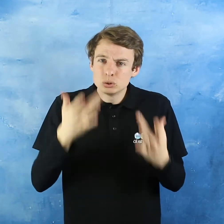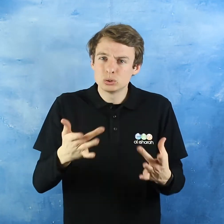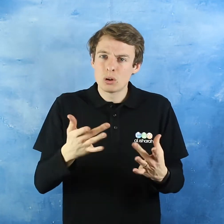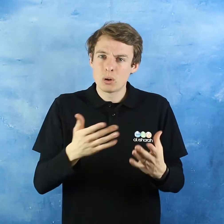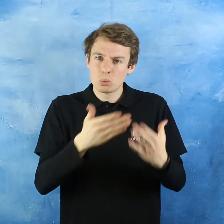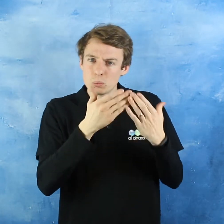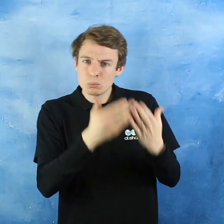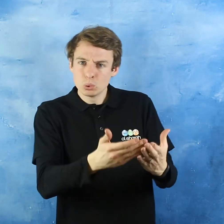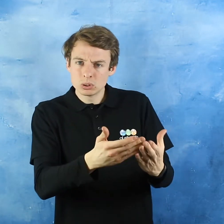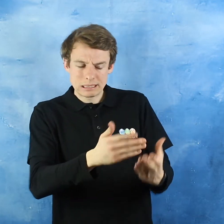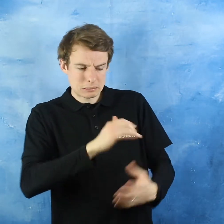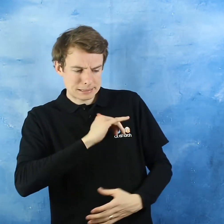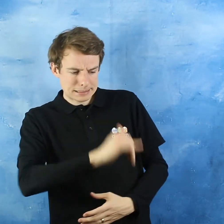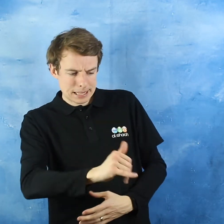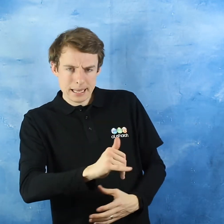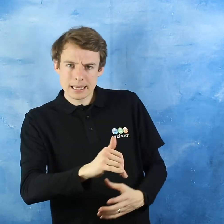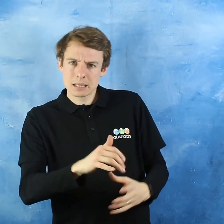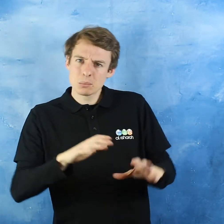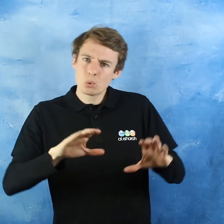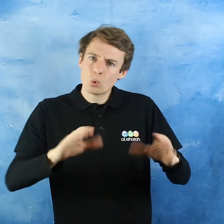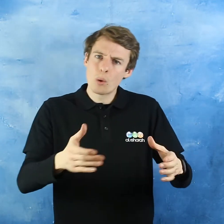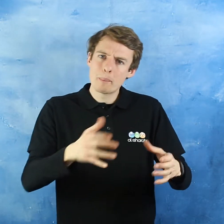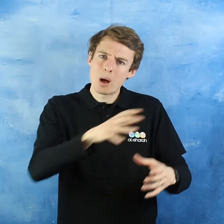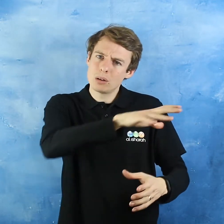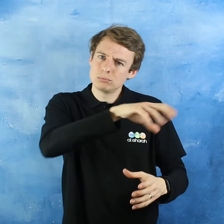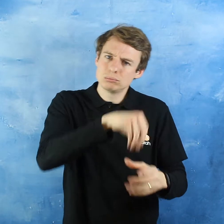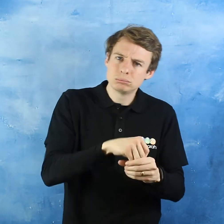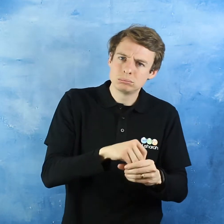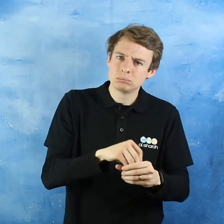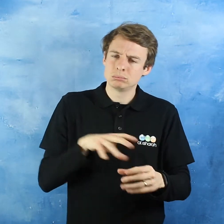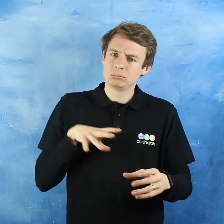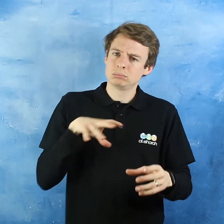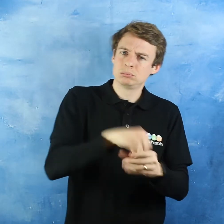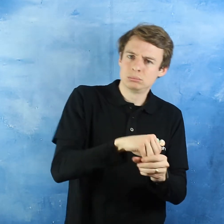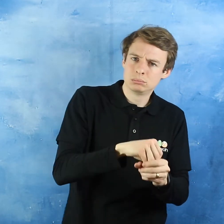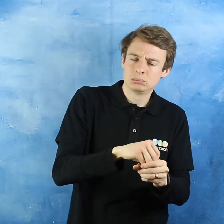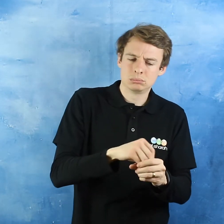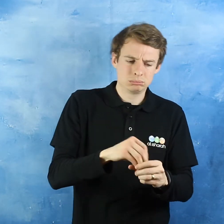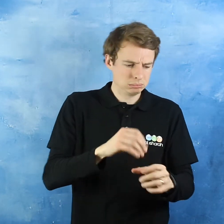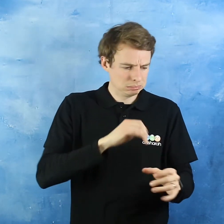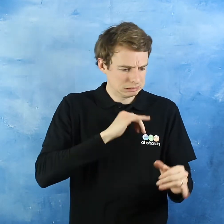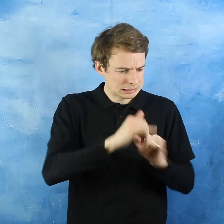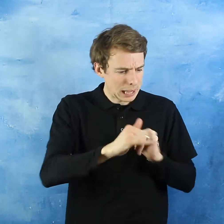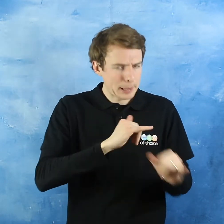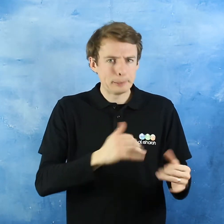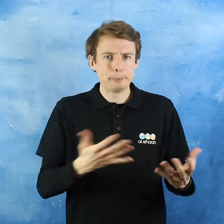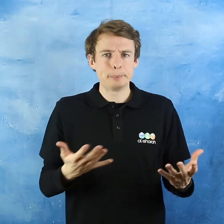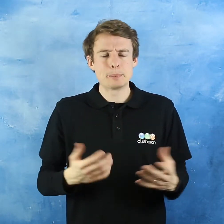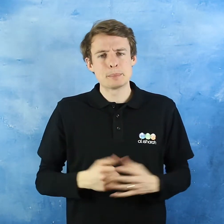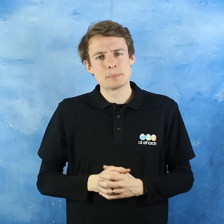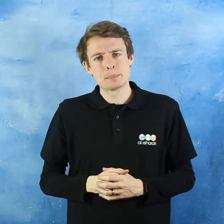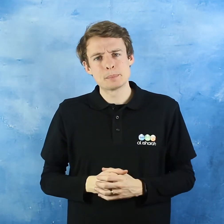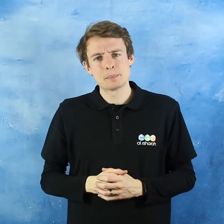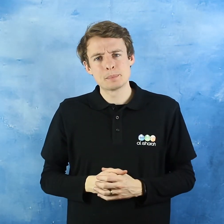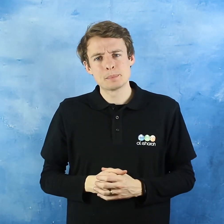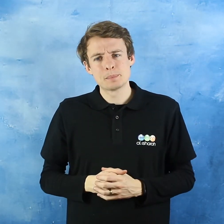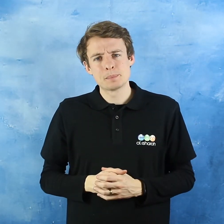Al-mu'minu lil-mu'min kal-bunyan yashuddu ba'dahu ba'da wa shabbaka bayna asabi'ahi. Messenger sallallahu alayhi wa sallam